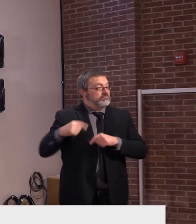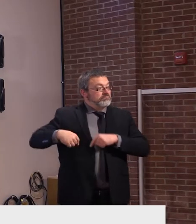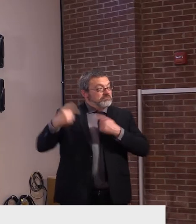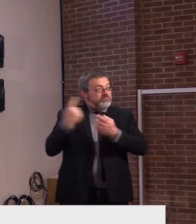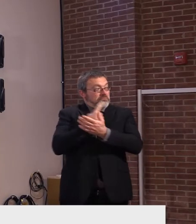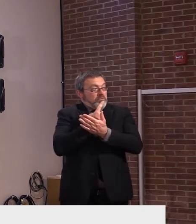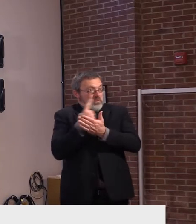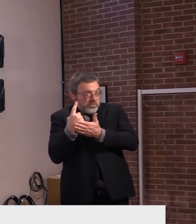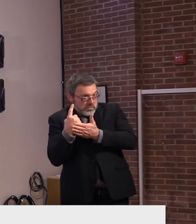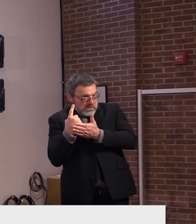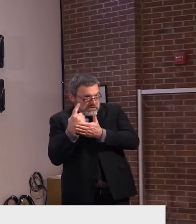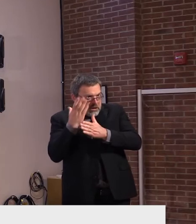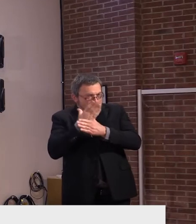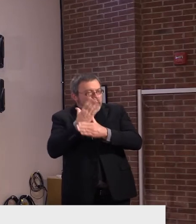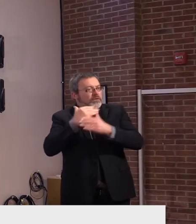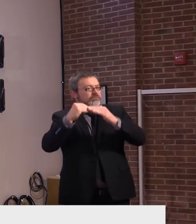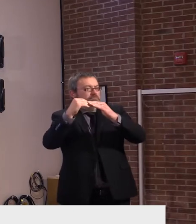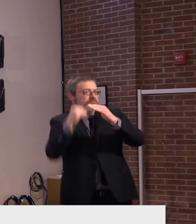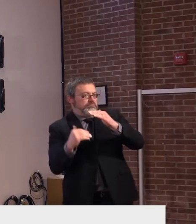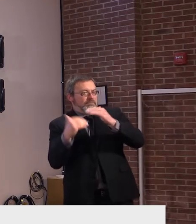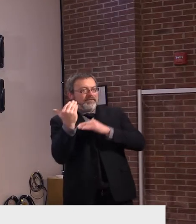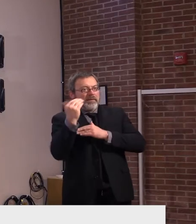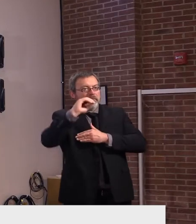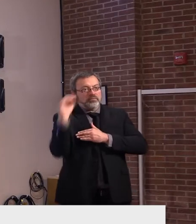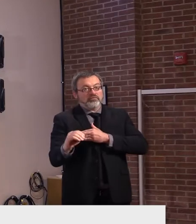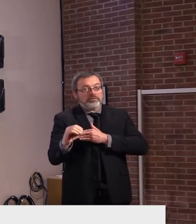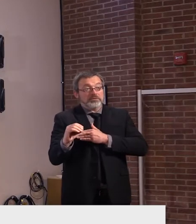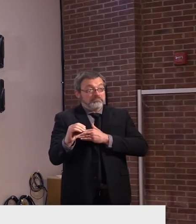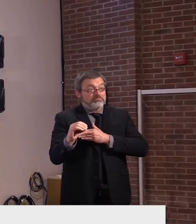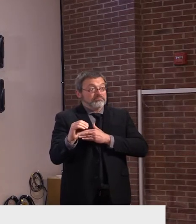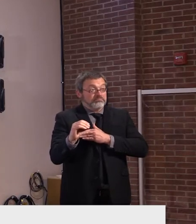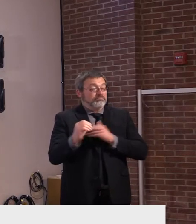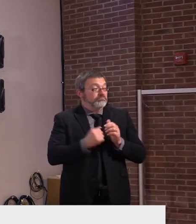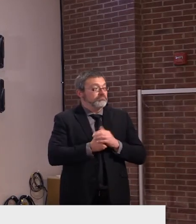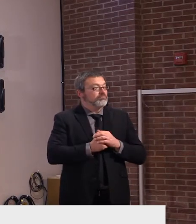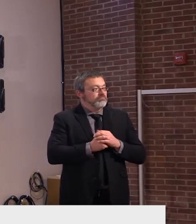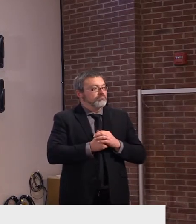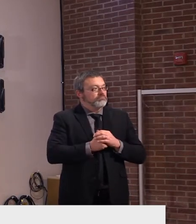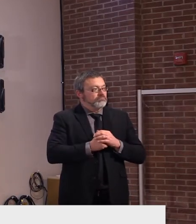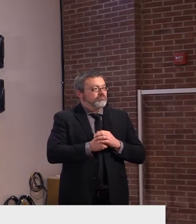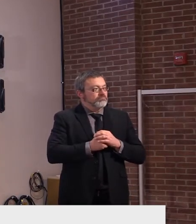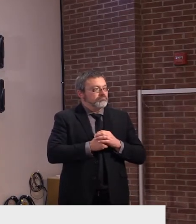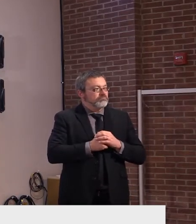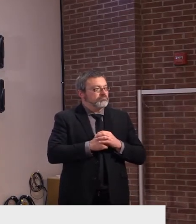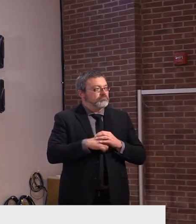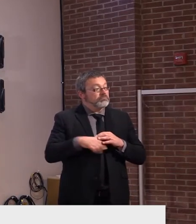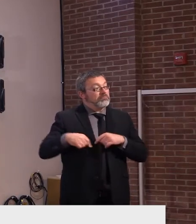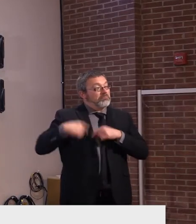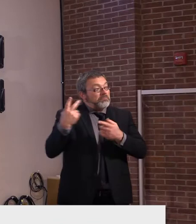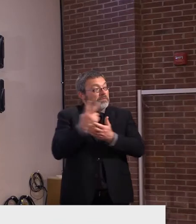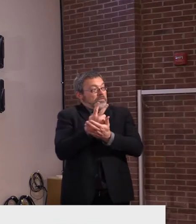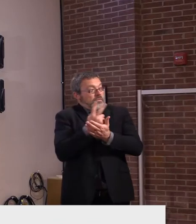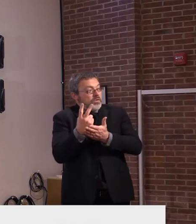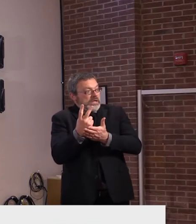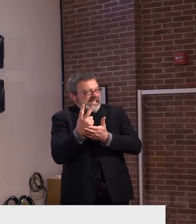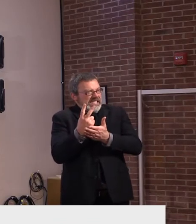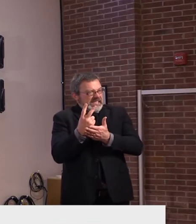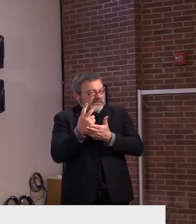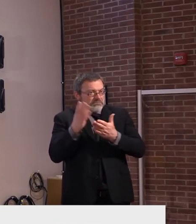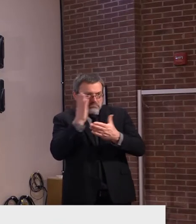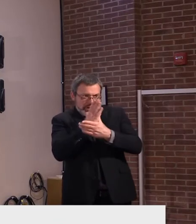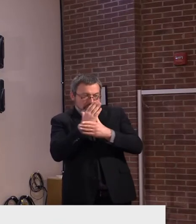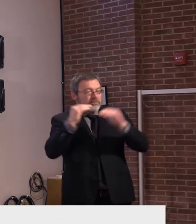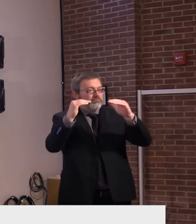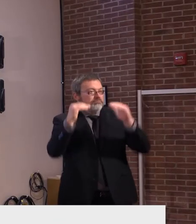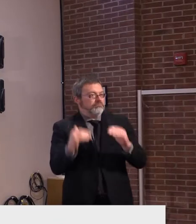down 23% over the last 14 days. So again, whether we look just at this past week or whether we look at it in a two-week period, we